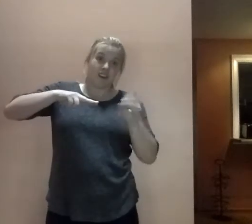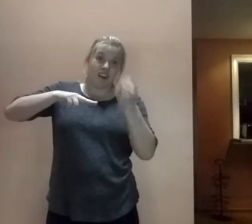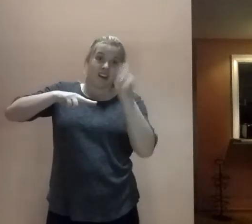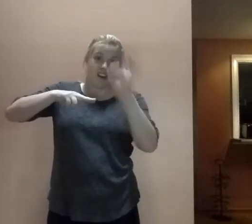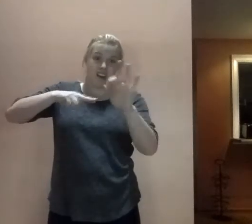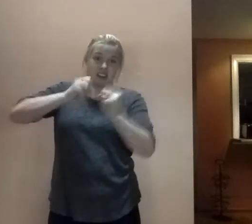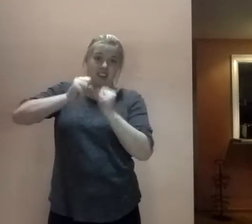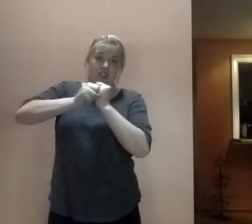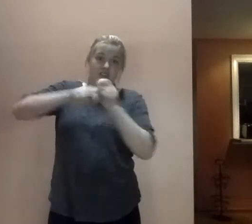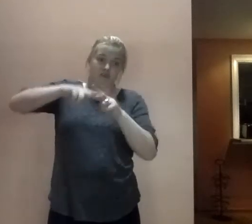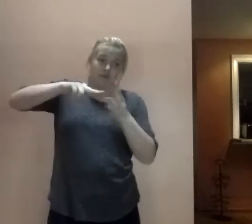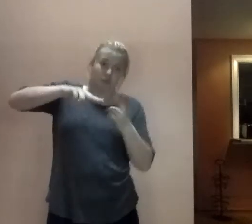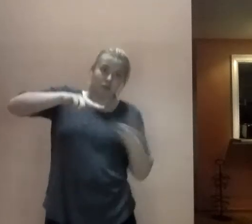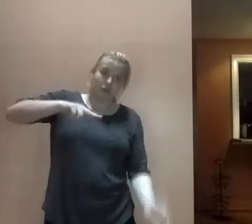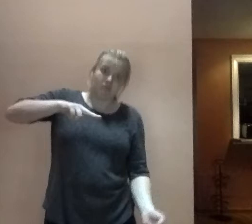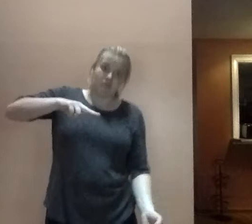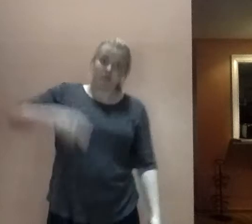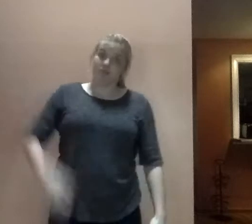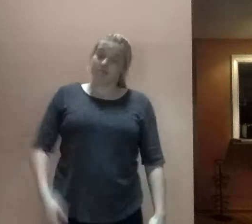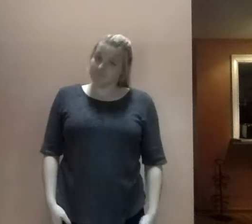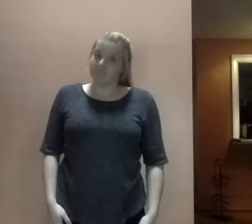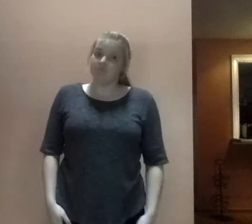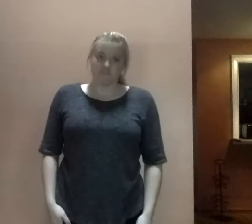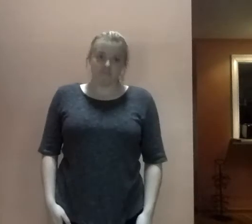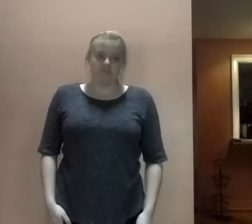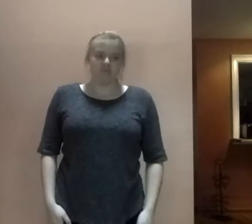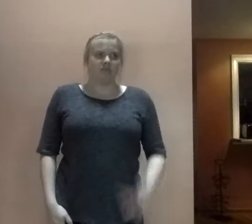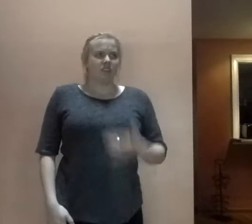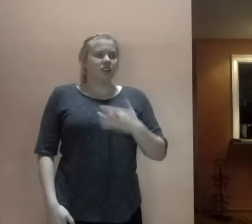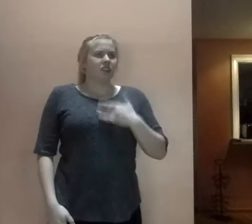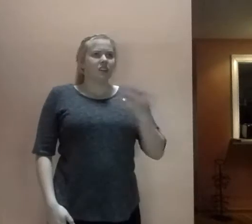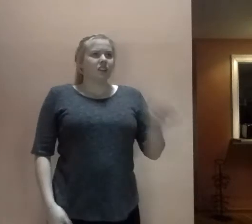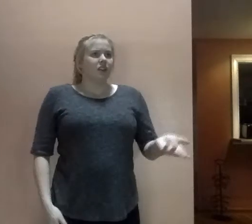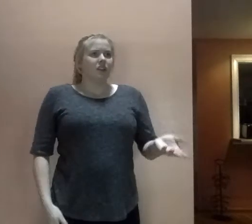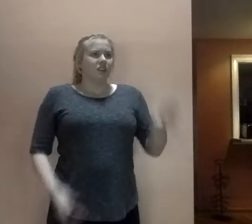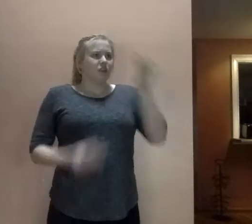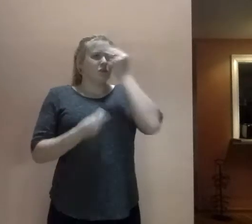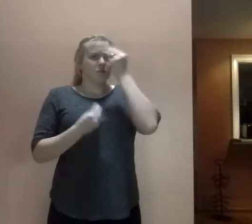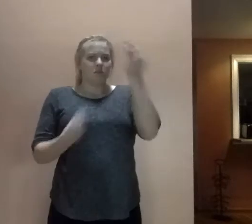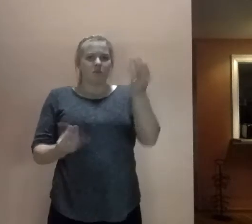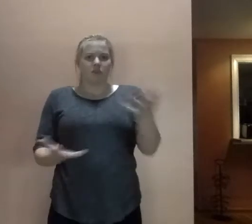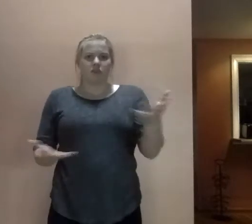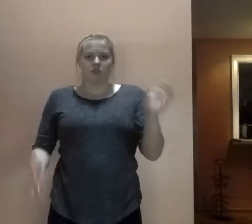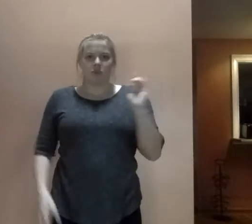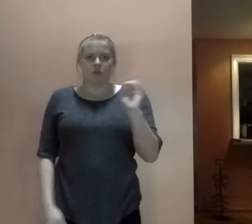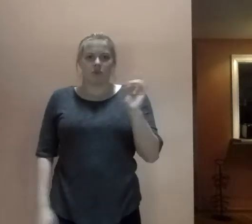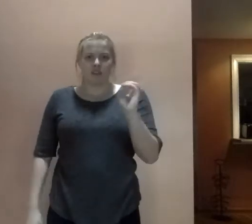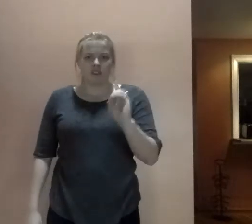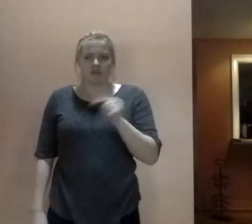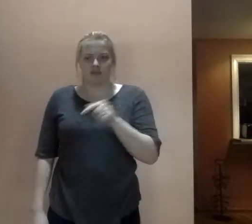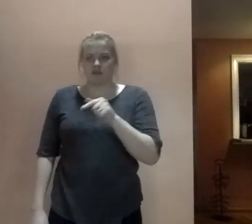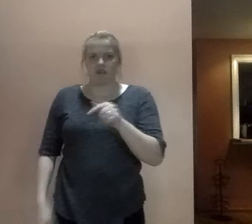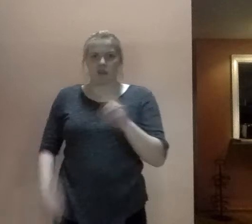that I hadn't ever learned. It felt as if this information had been practically withheld. Processed meat causes cancer. Sugar doesn't